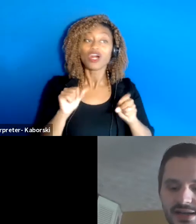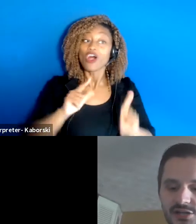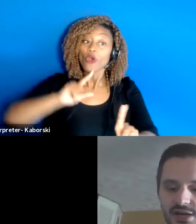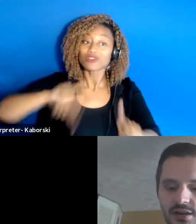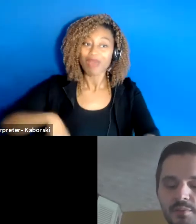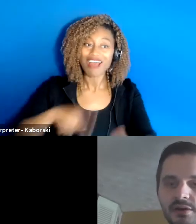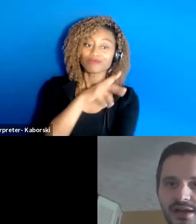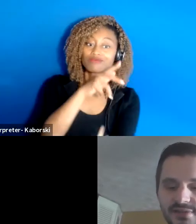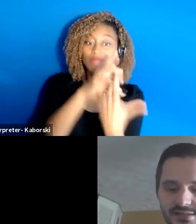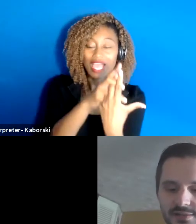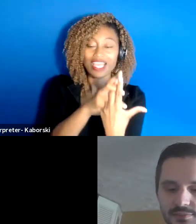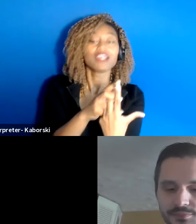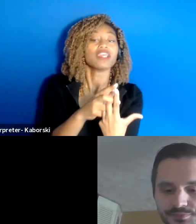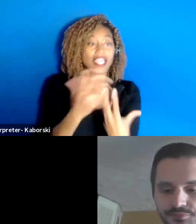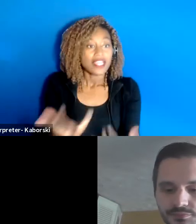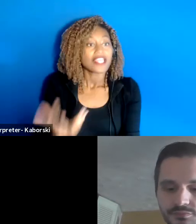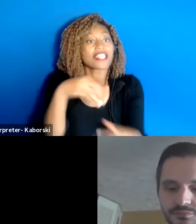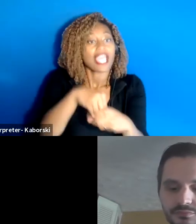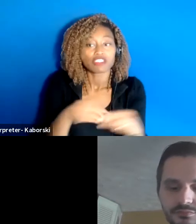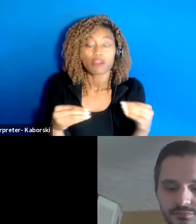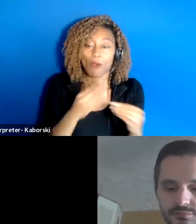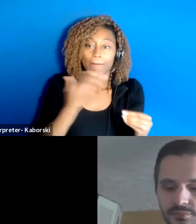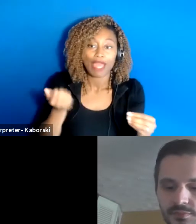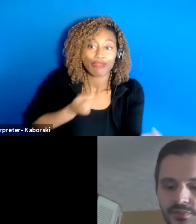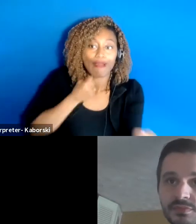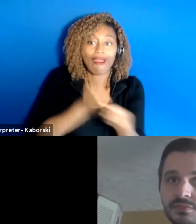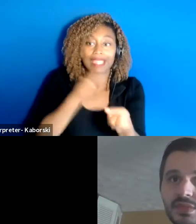really start engaging in a lot better advocacy.